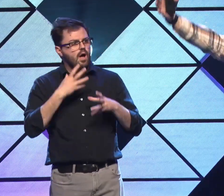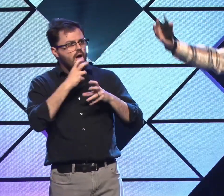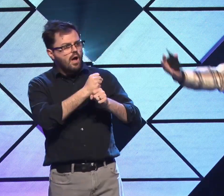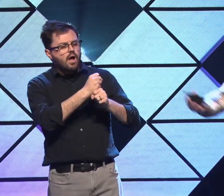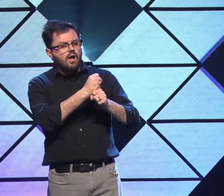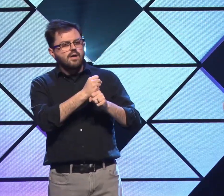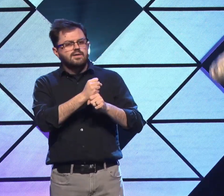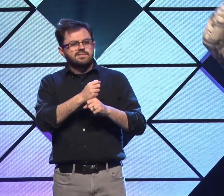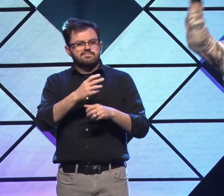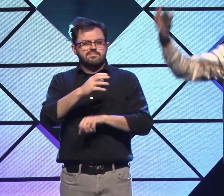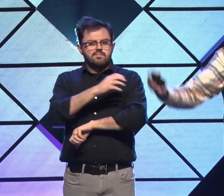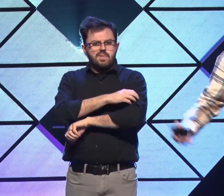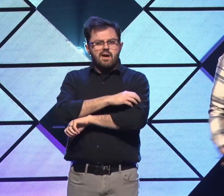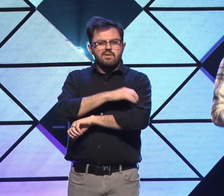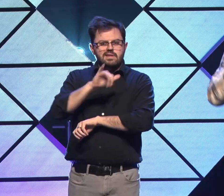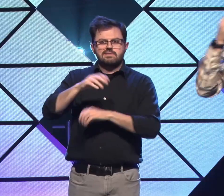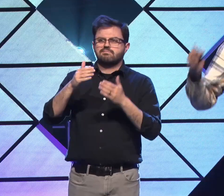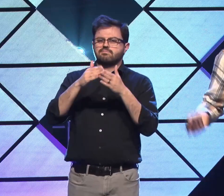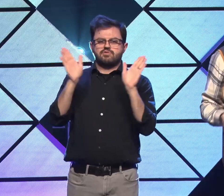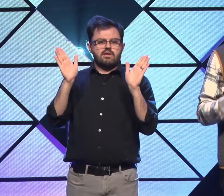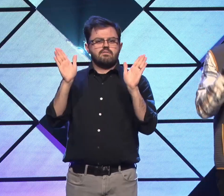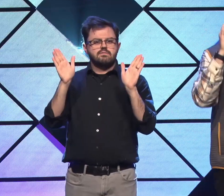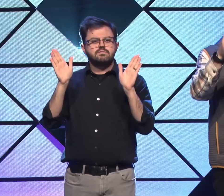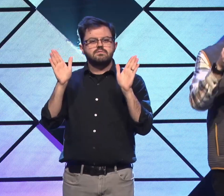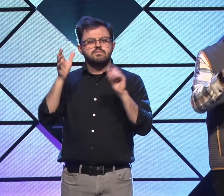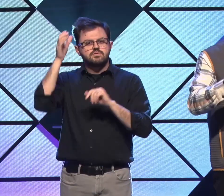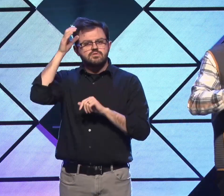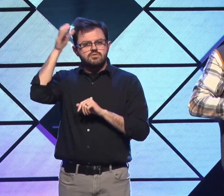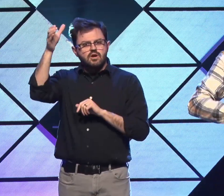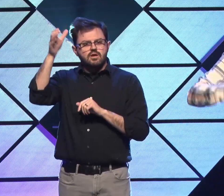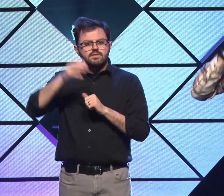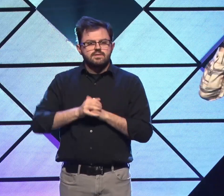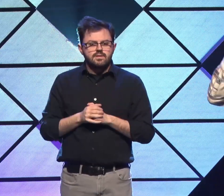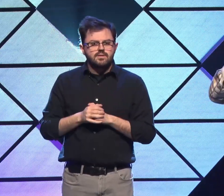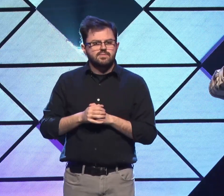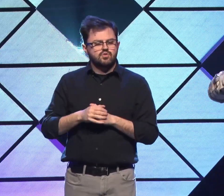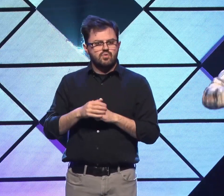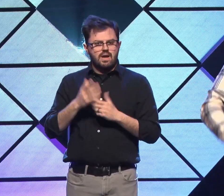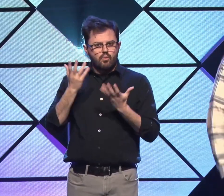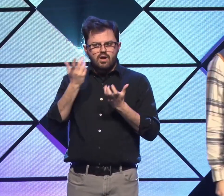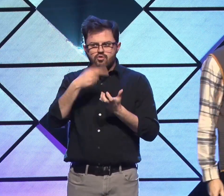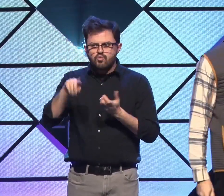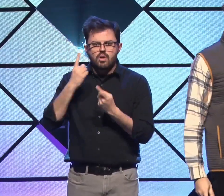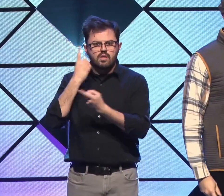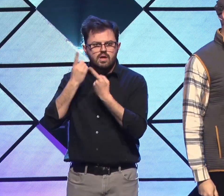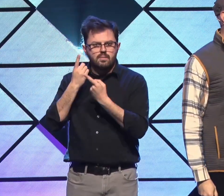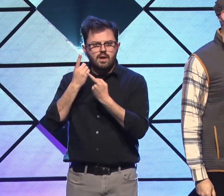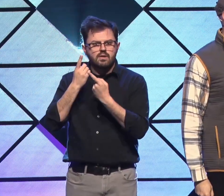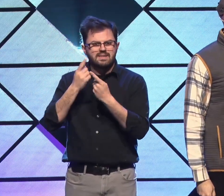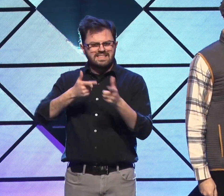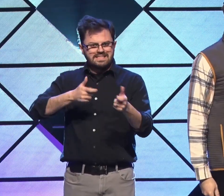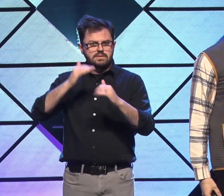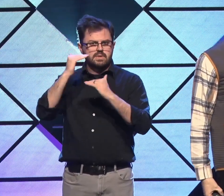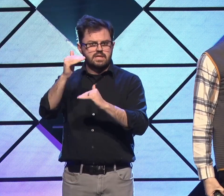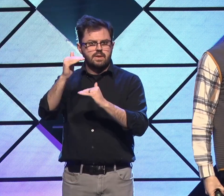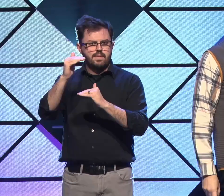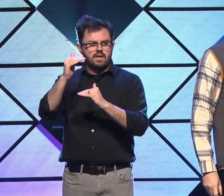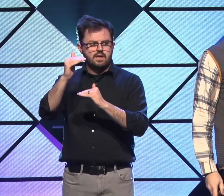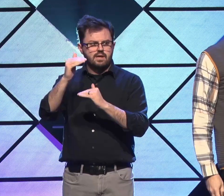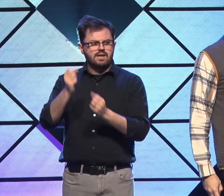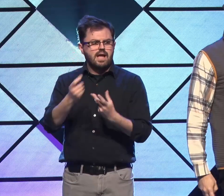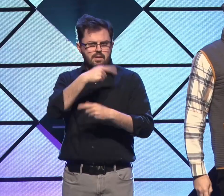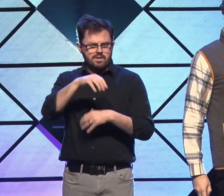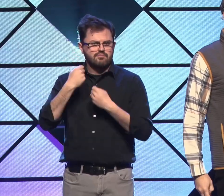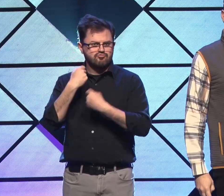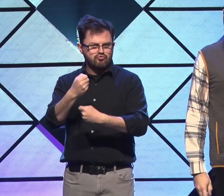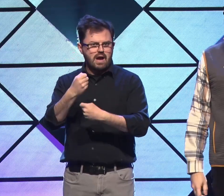general concept. So think of it as a big bucket. It's a general concept. And here's what I want you to think of. I want you to think of the speed limit. How many of y'all